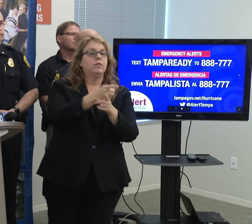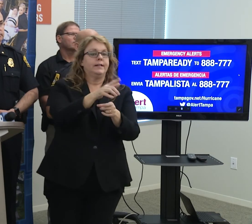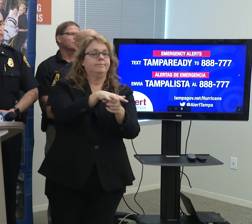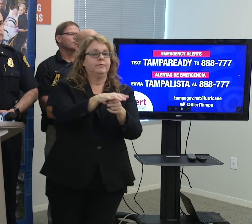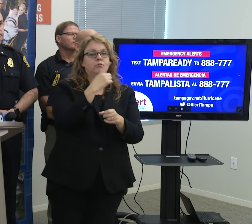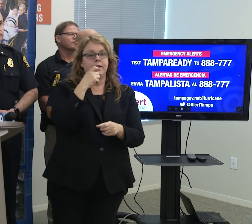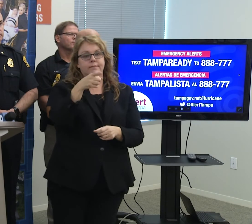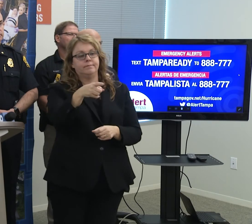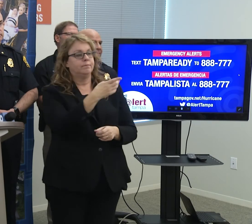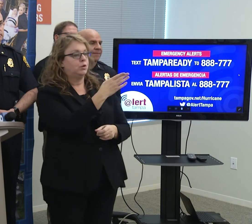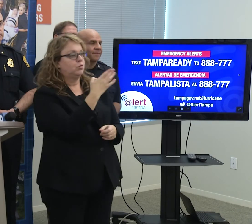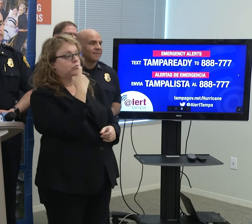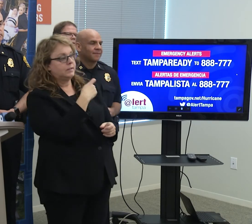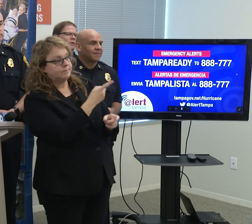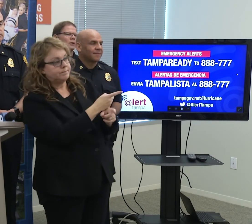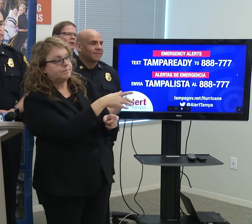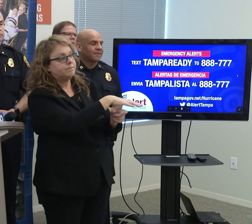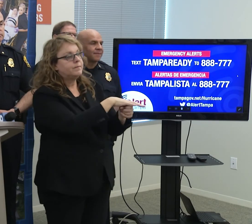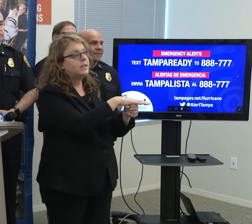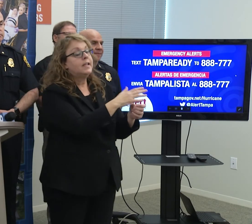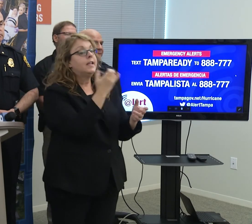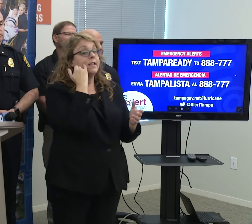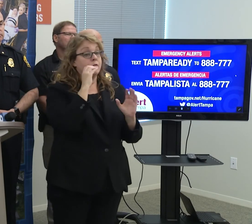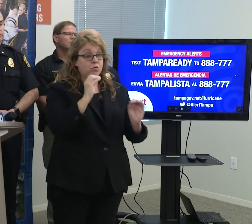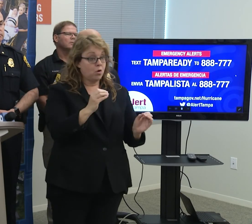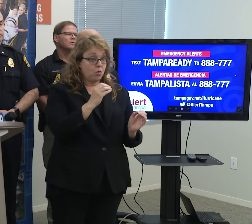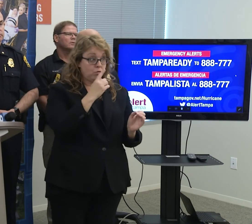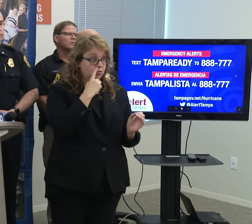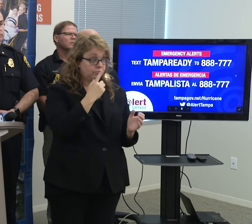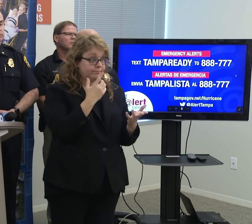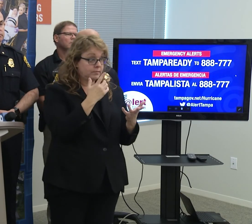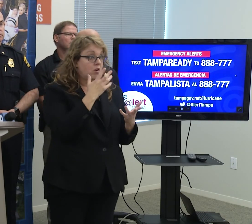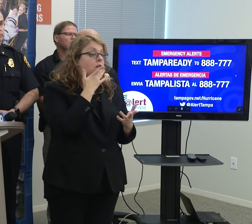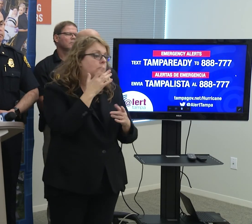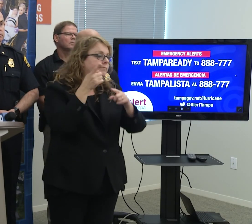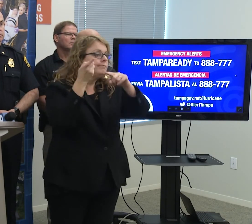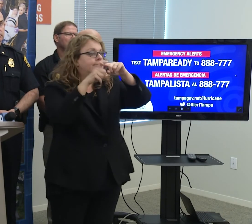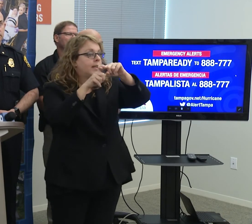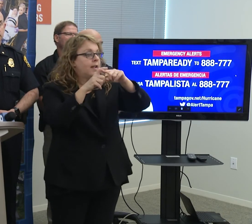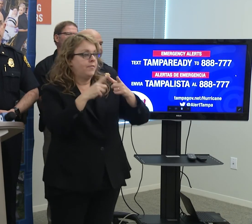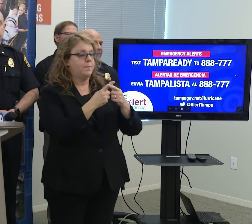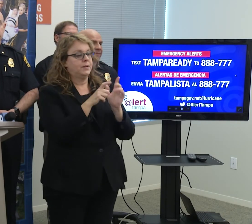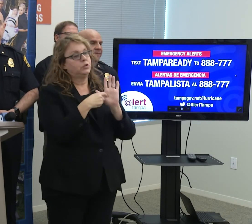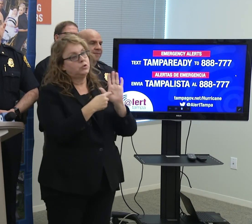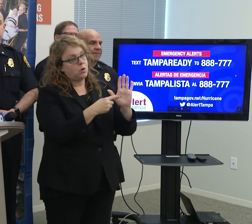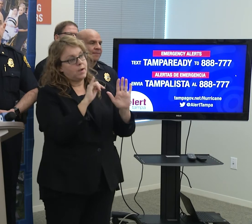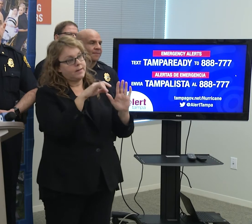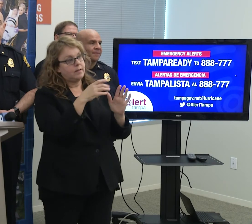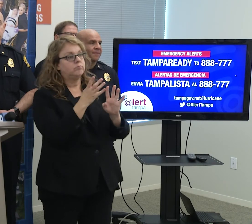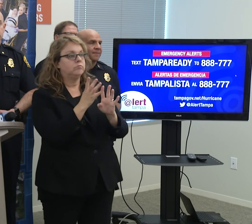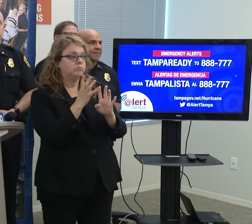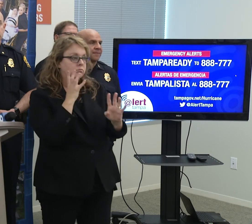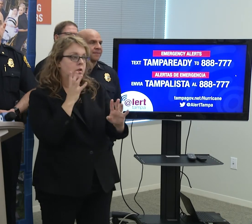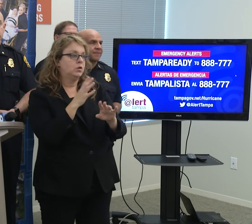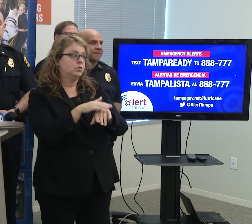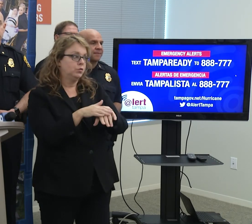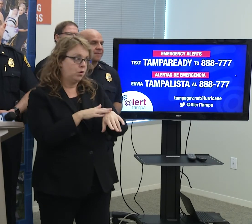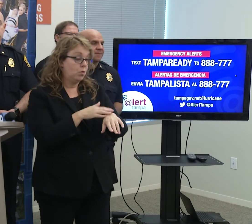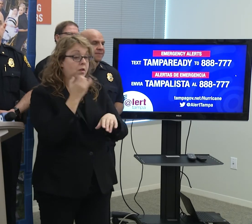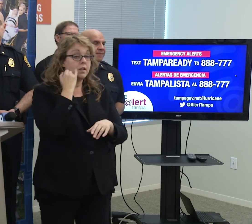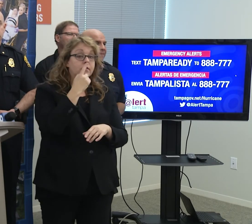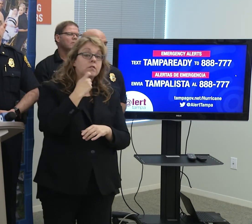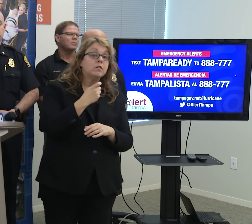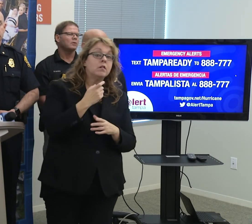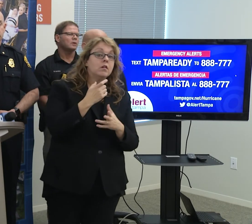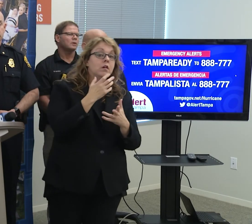them to be able to get in. If they don't have to have the tag, they're going to have to show their ID and wait in line, and it's going to slow down the process.